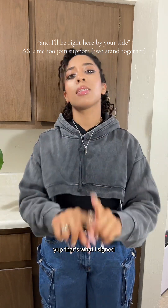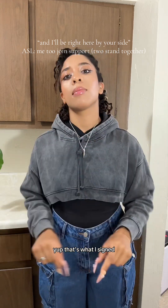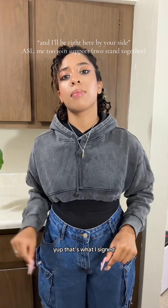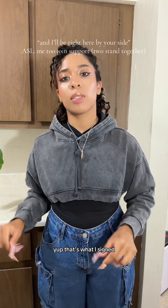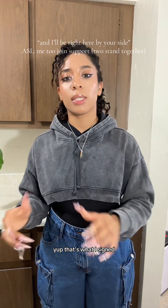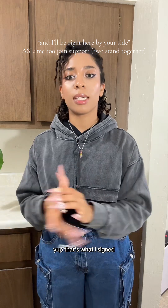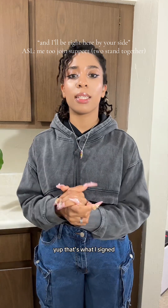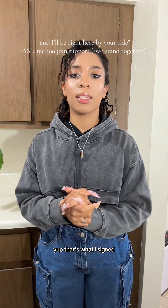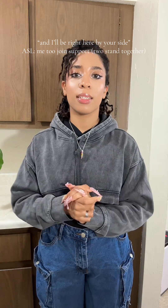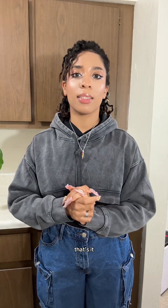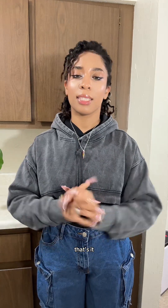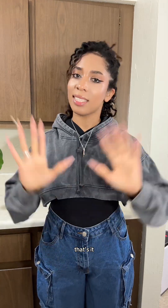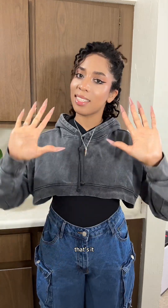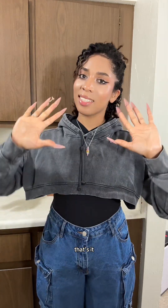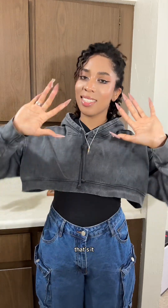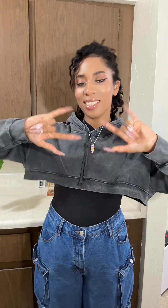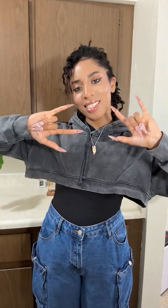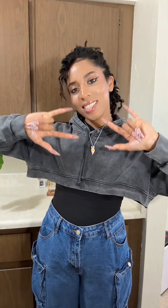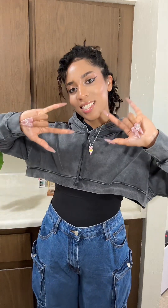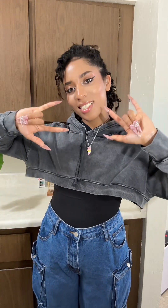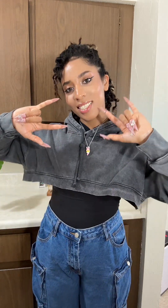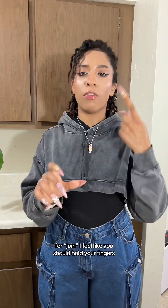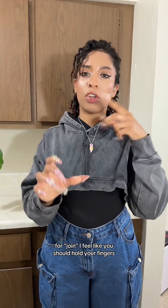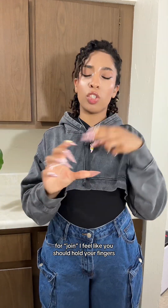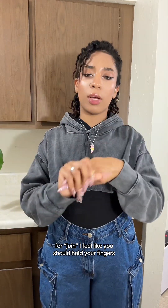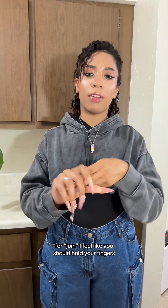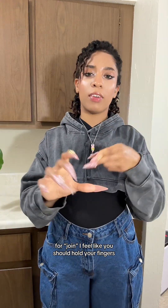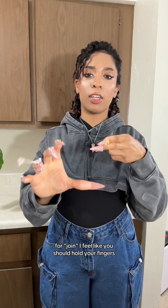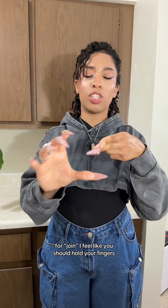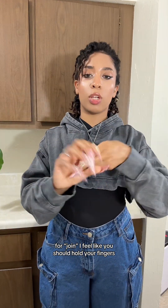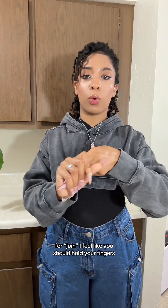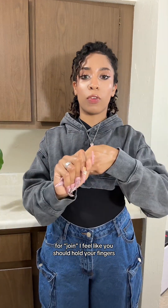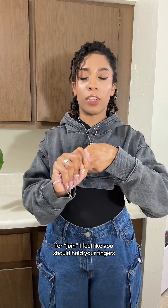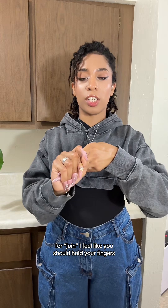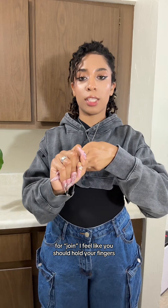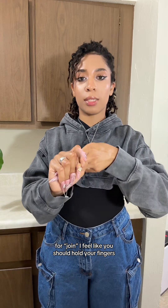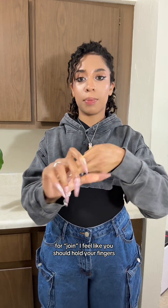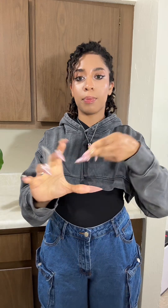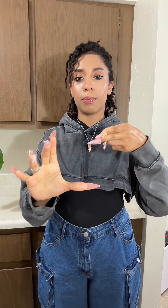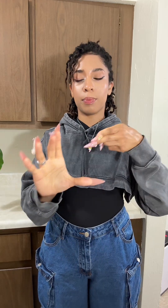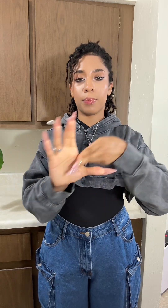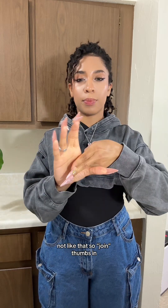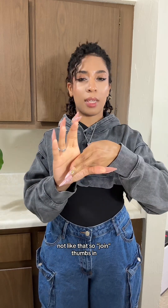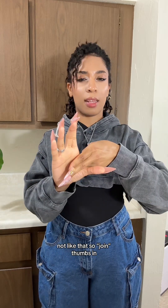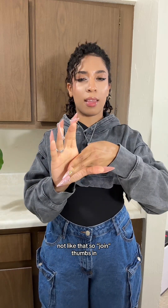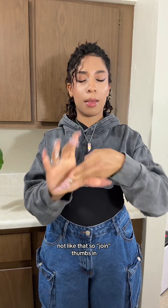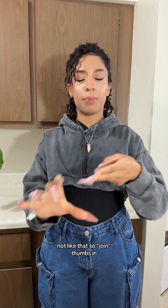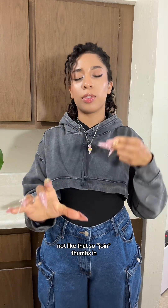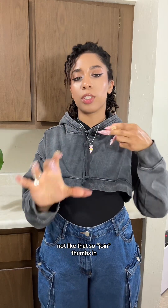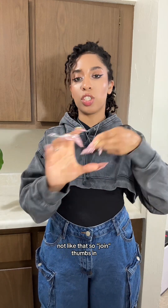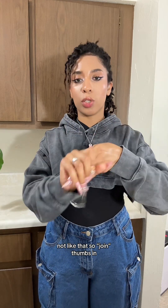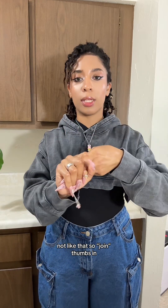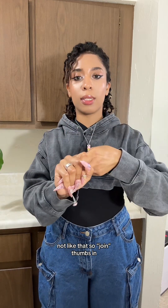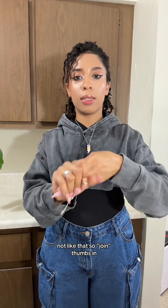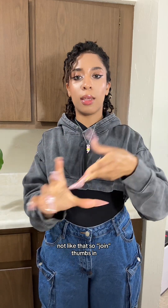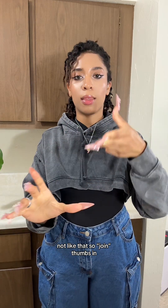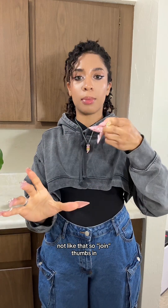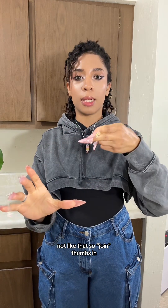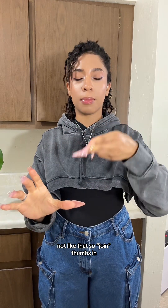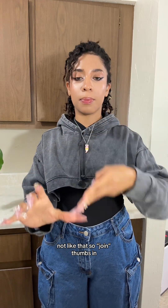That's what I said. That's it. For join, I feel like you should hold your fingers. Not like that. So it's join, thumbs in.